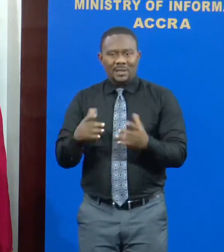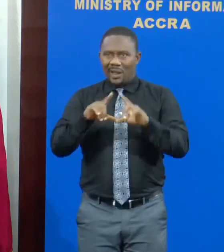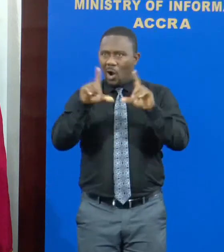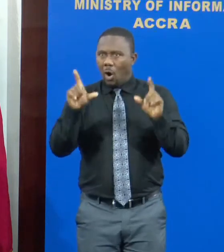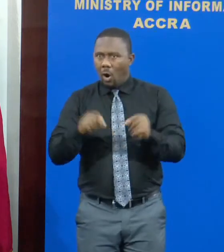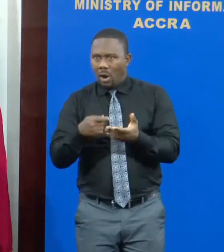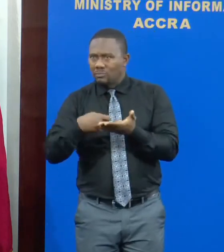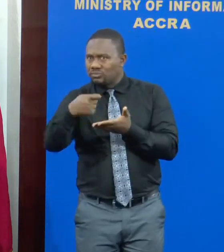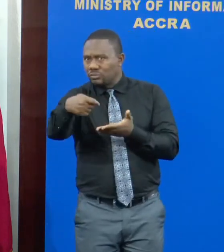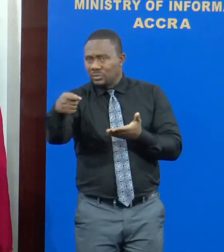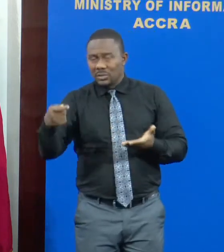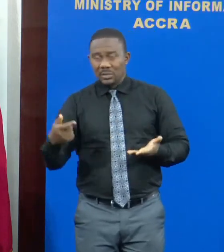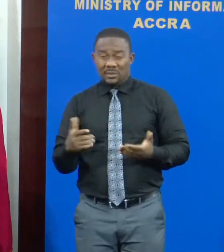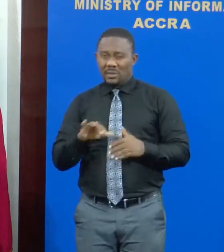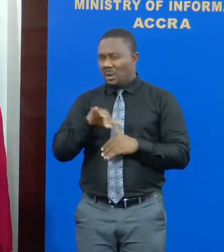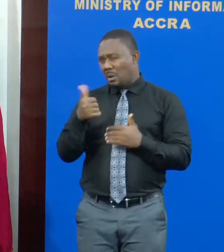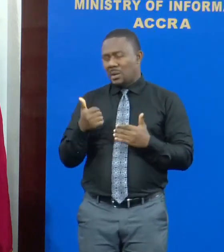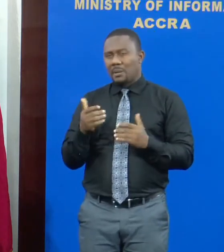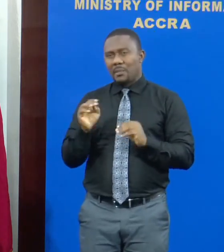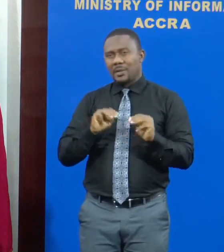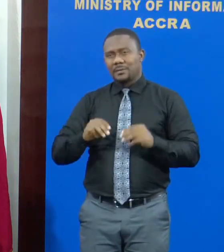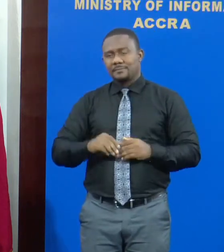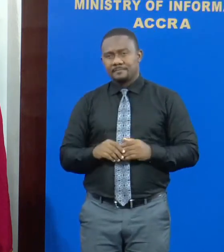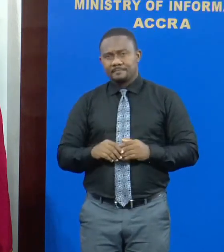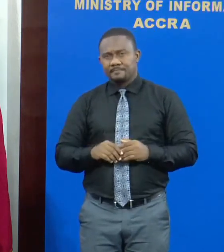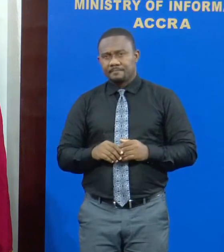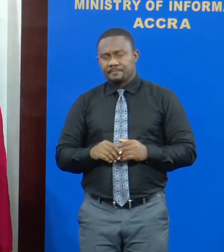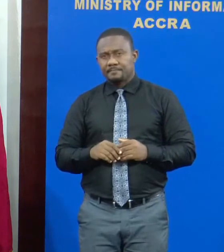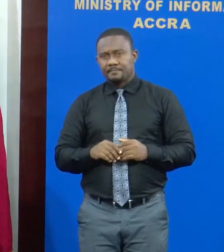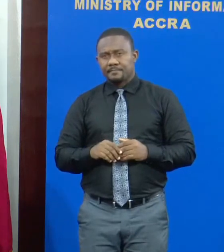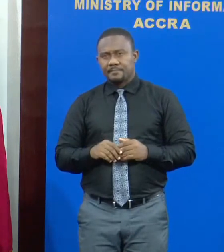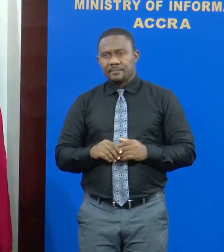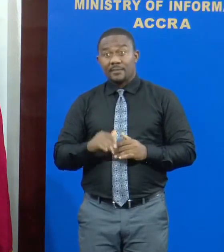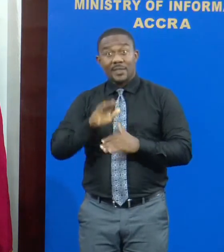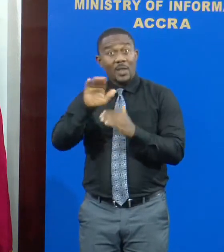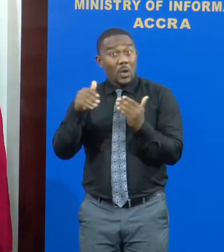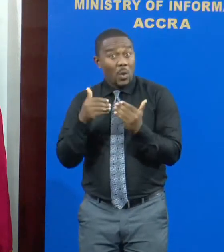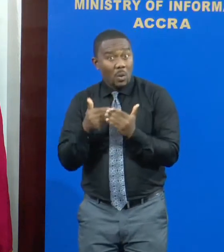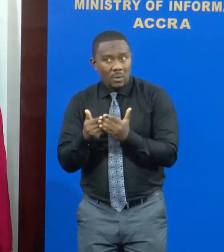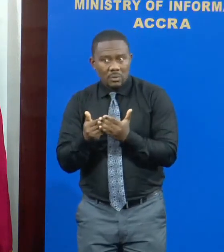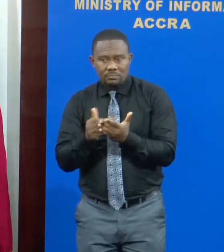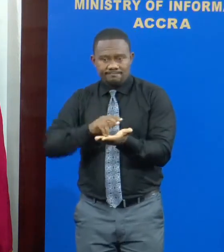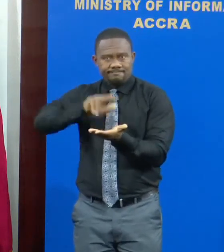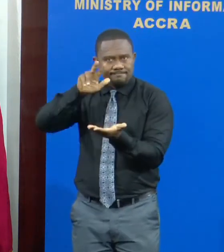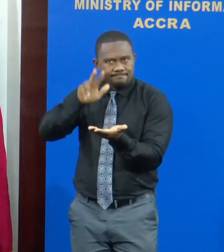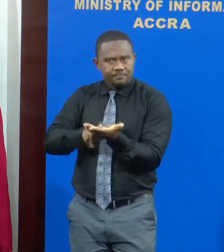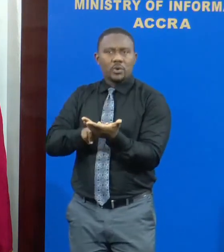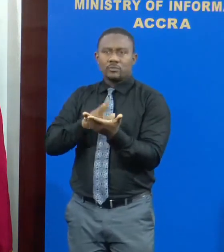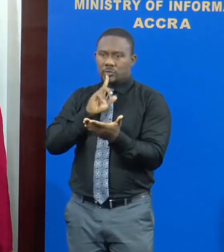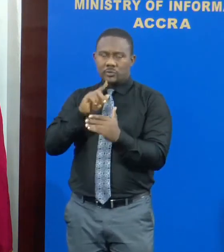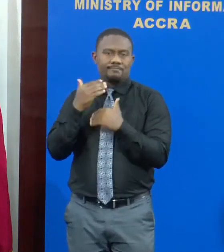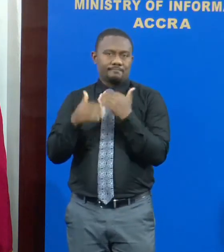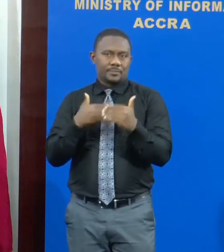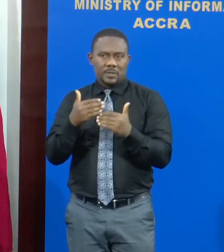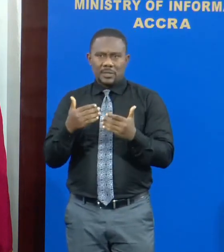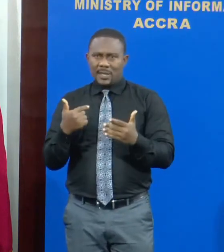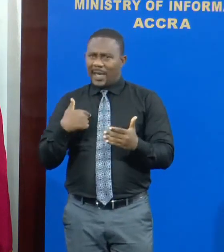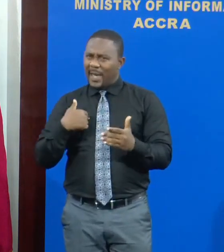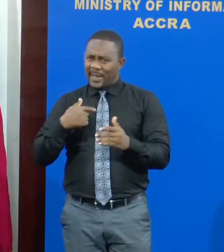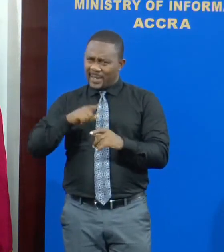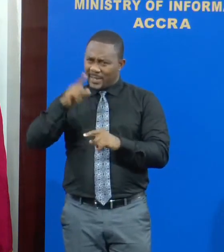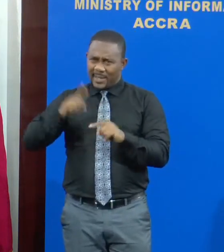issuance blades and related matters, all of which have had appropriate approval processes. I'm unable to